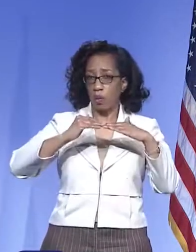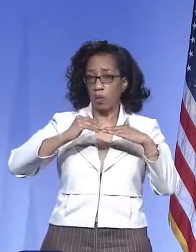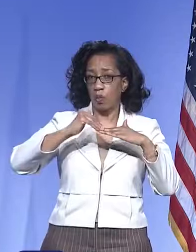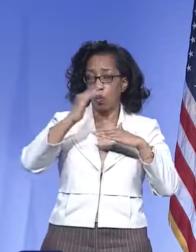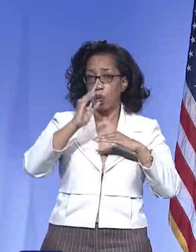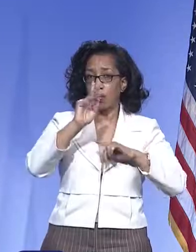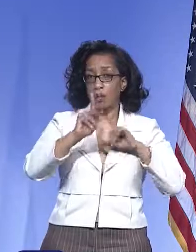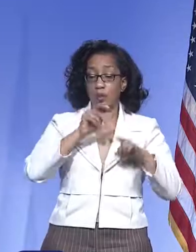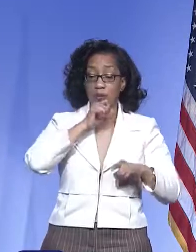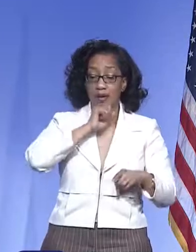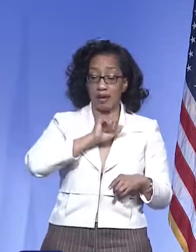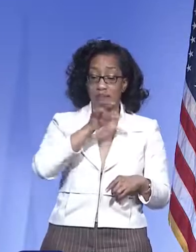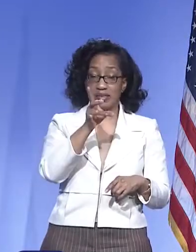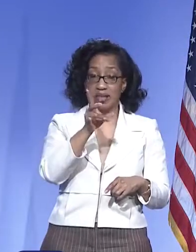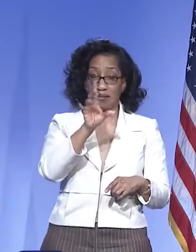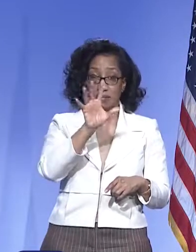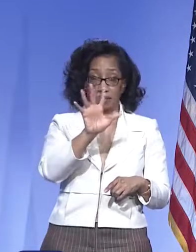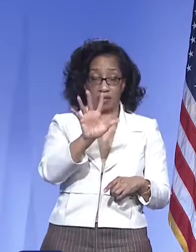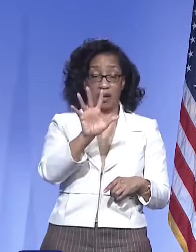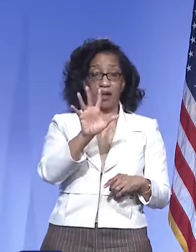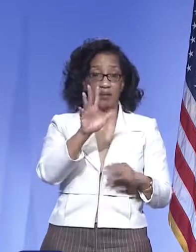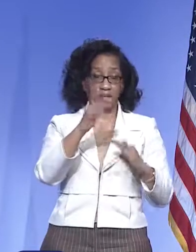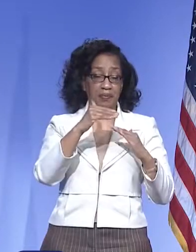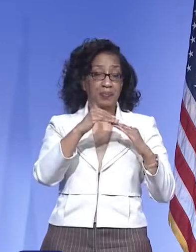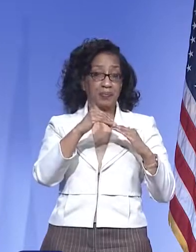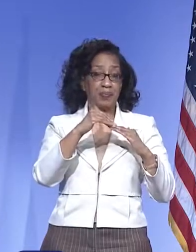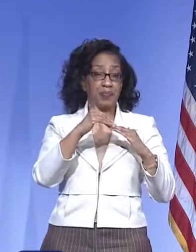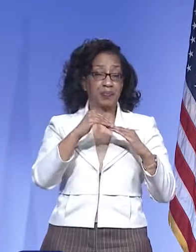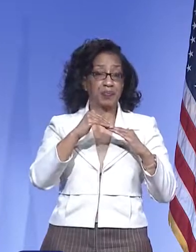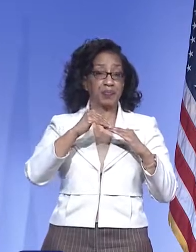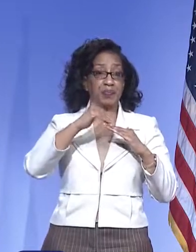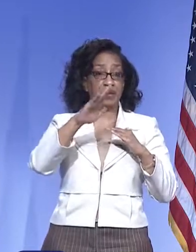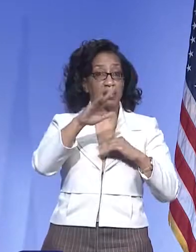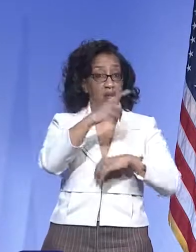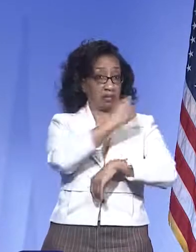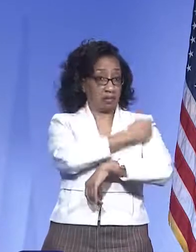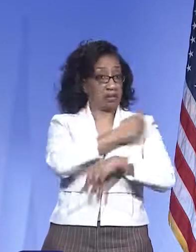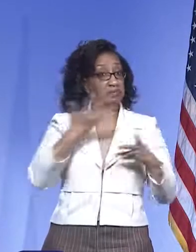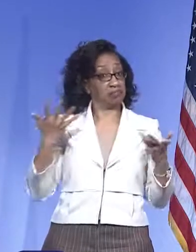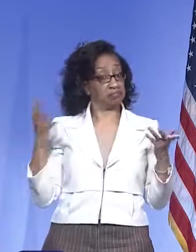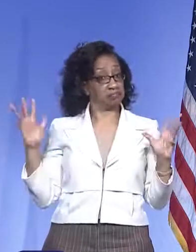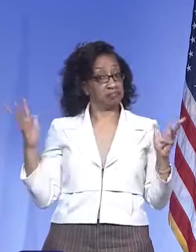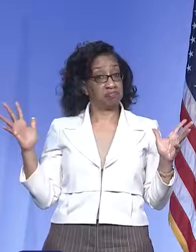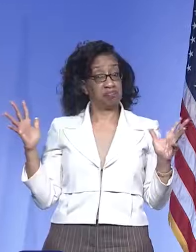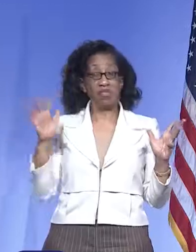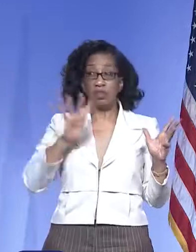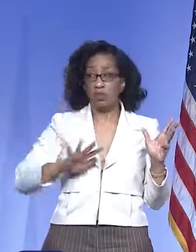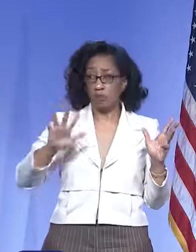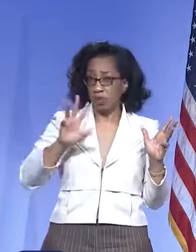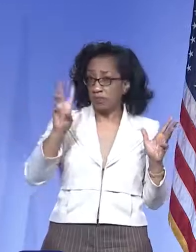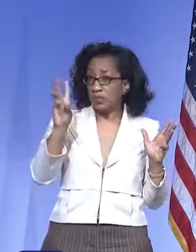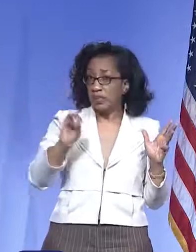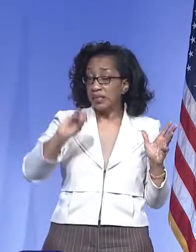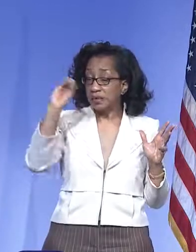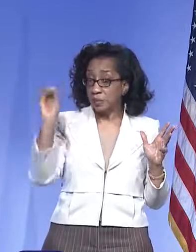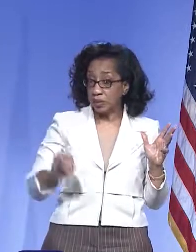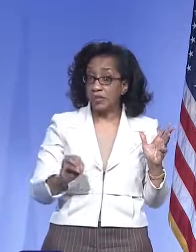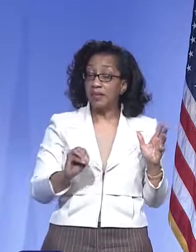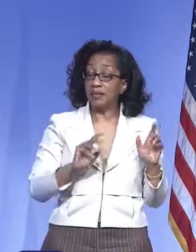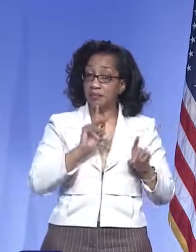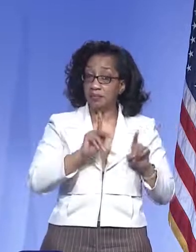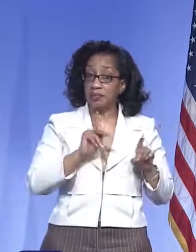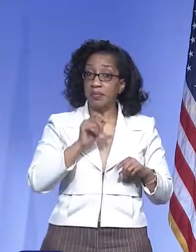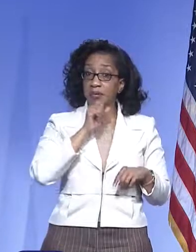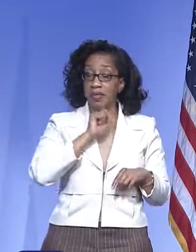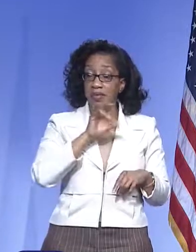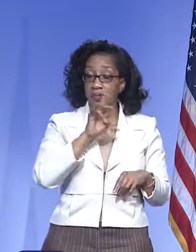people 75 years of age and older have been vaccinated, so almost 60% of those folks,